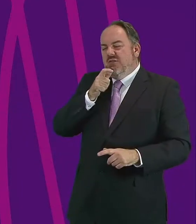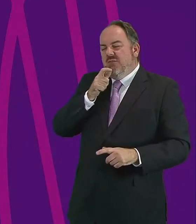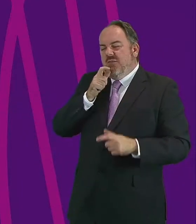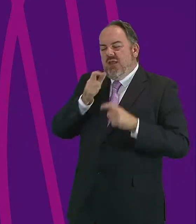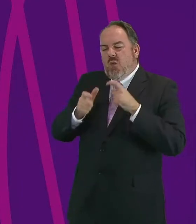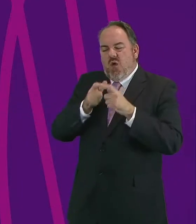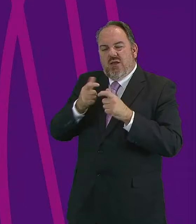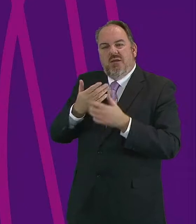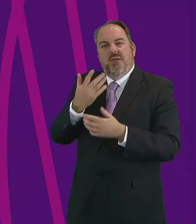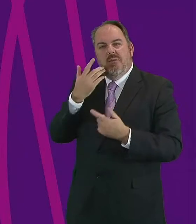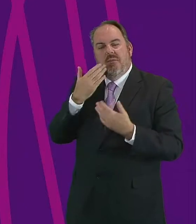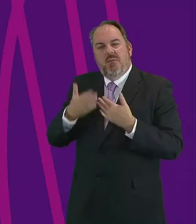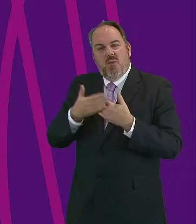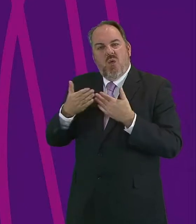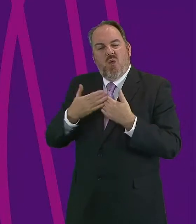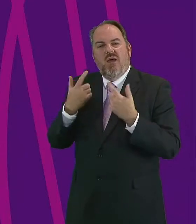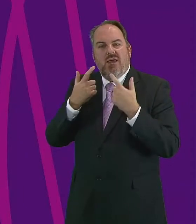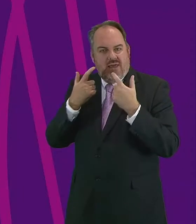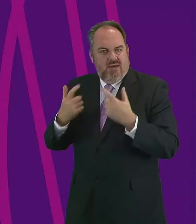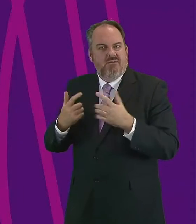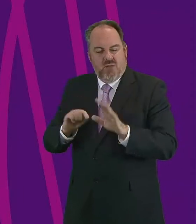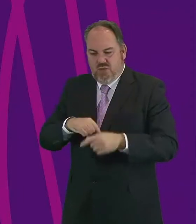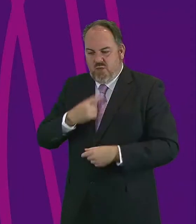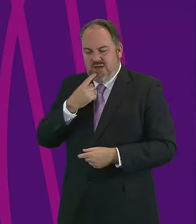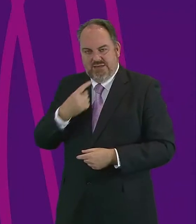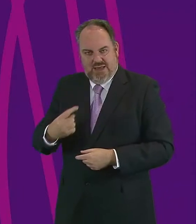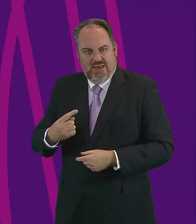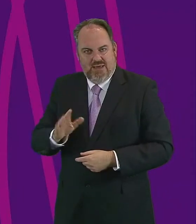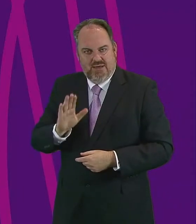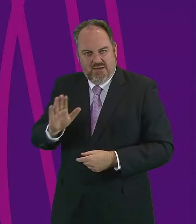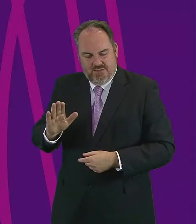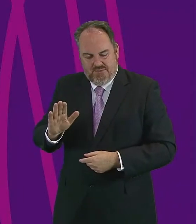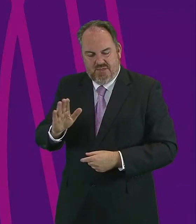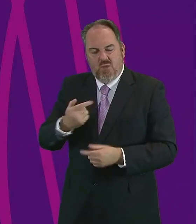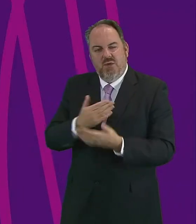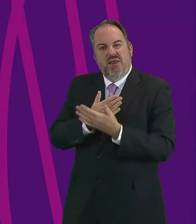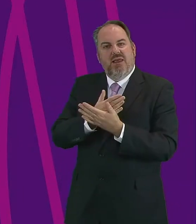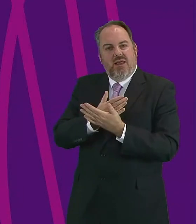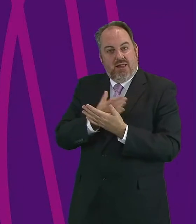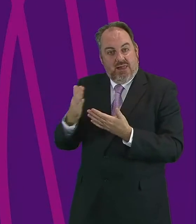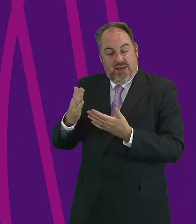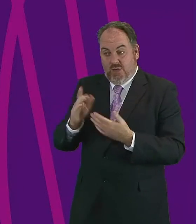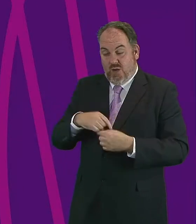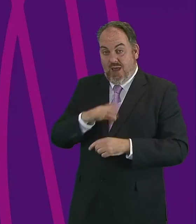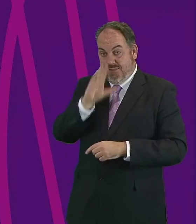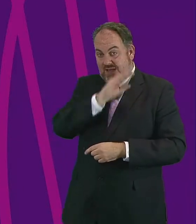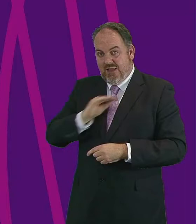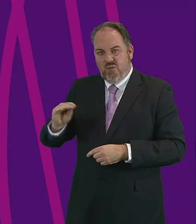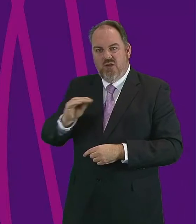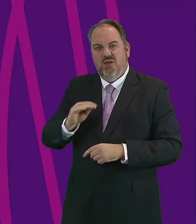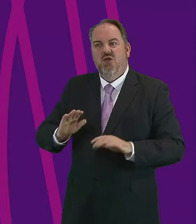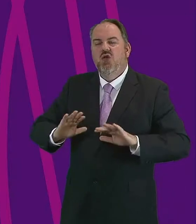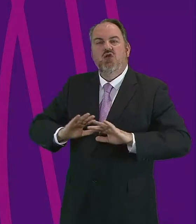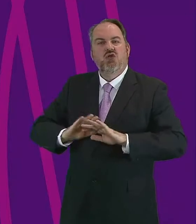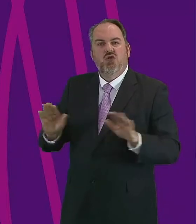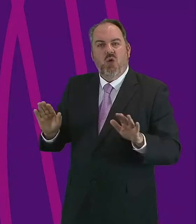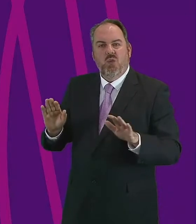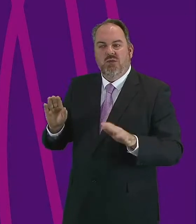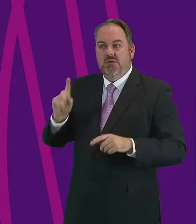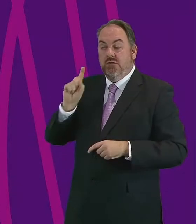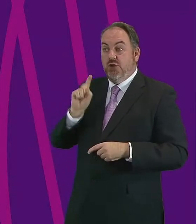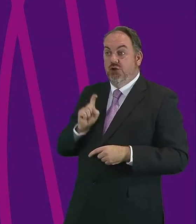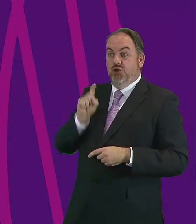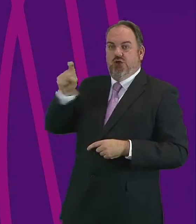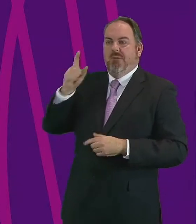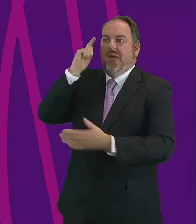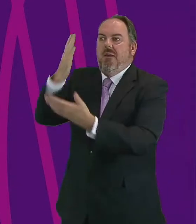know Mr Sarwar likes precision in language as in all things. I think what I'm asking people to do is not to jump to conclusions